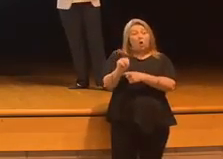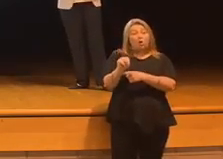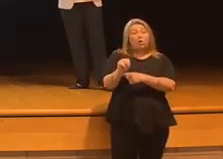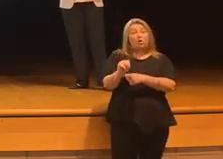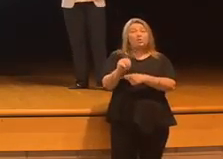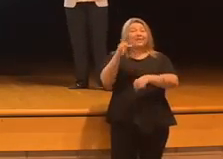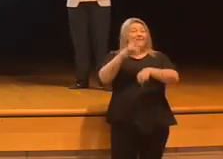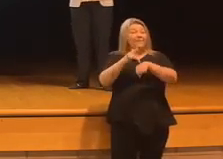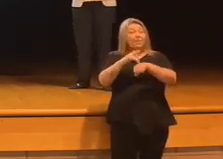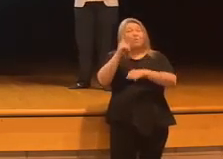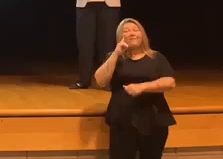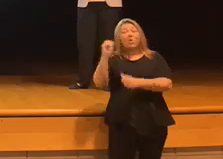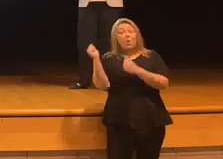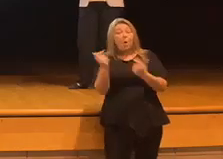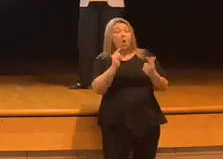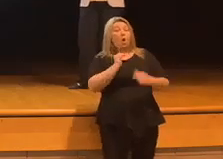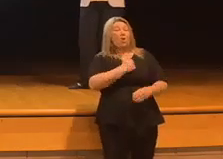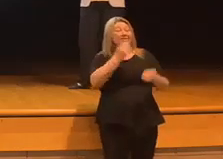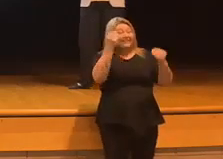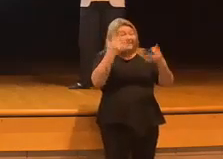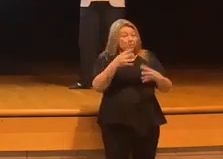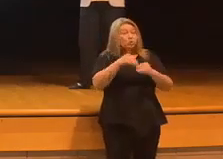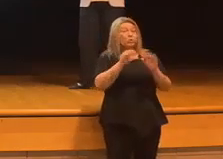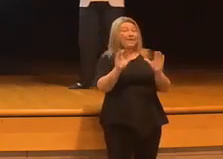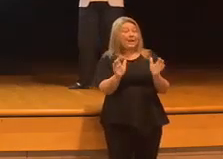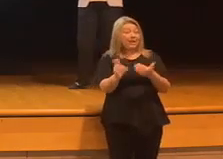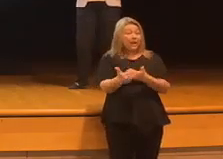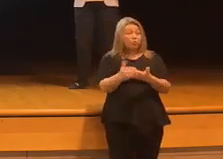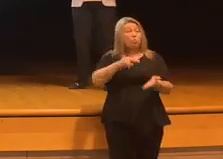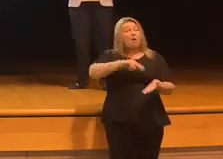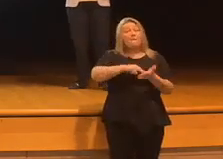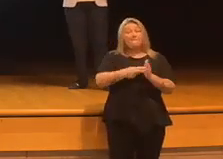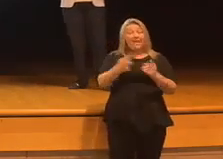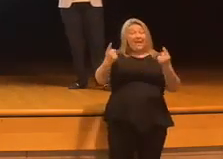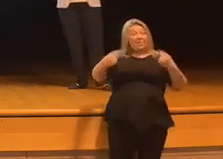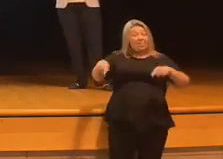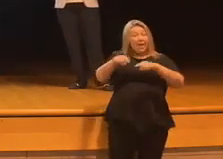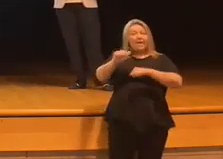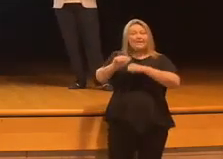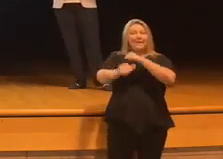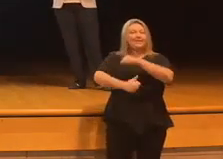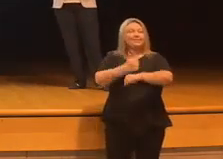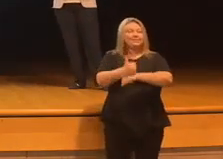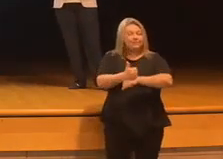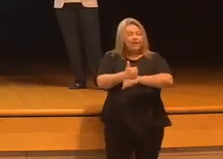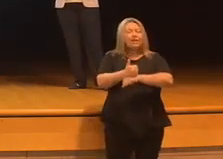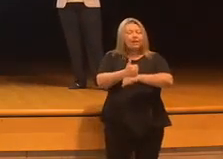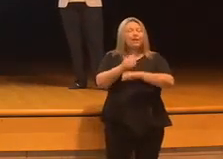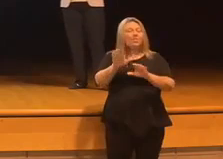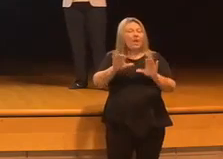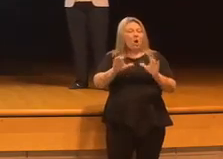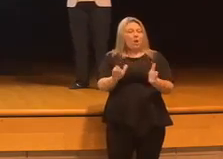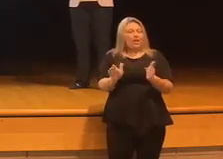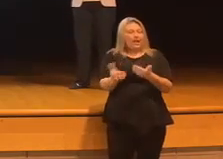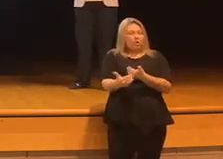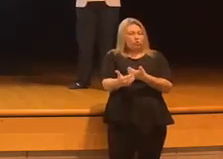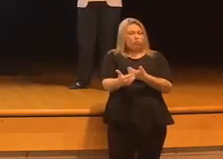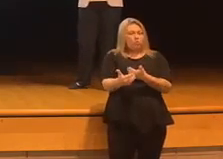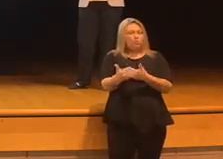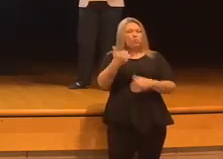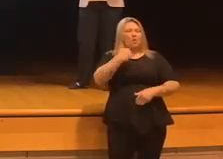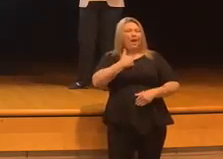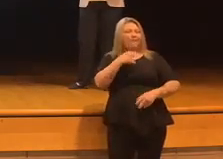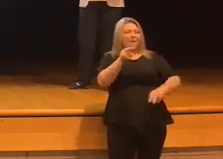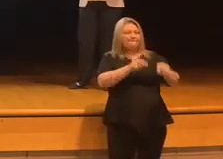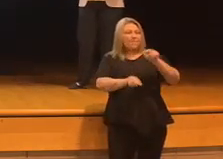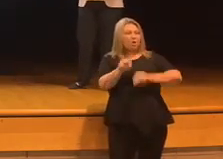all of our teachers in the classroom, where they can set their classroom up to have